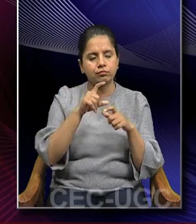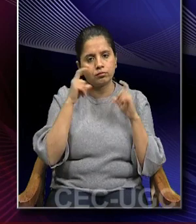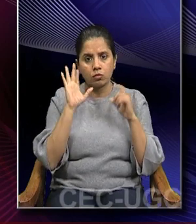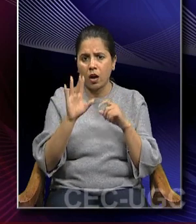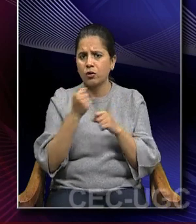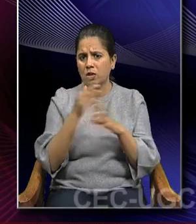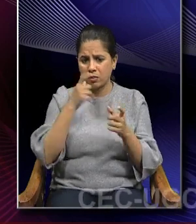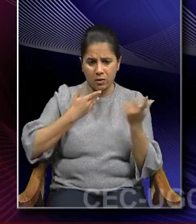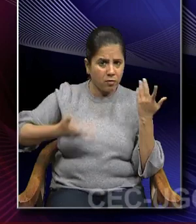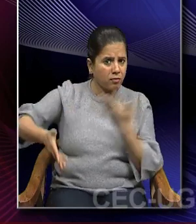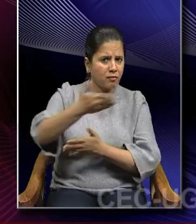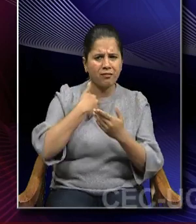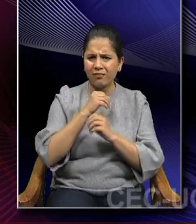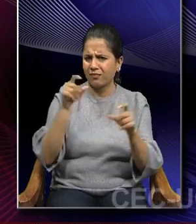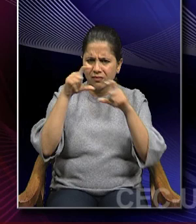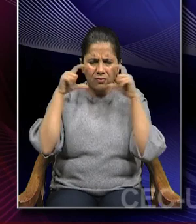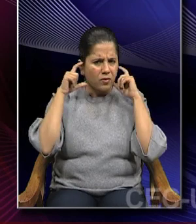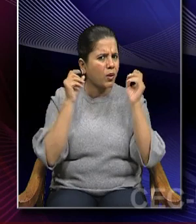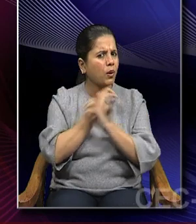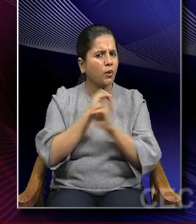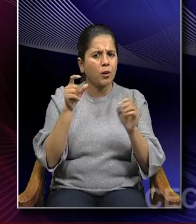was not at all aware of this kind of